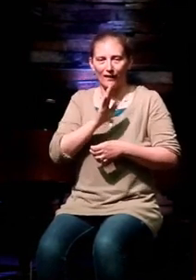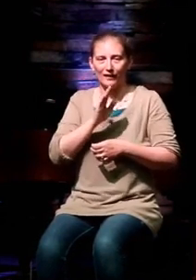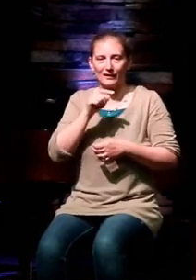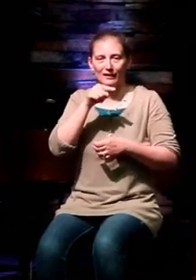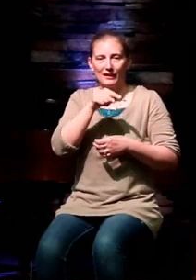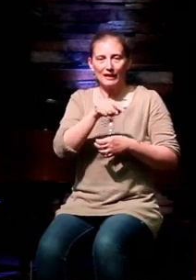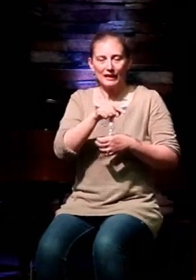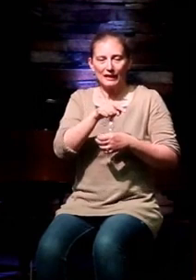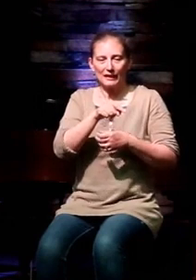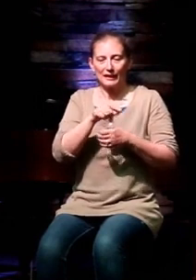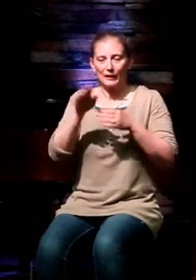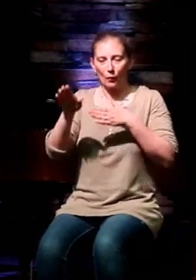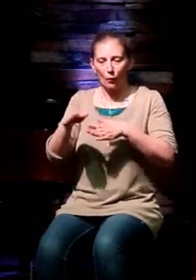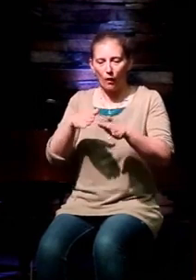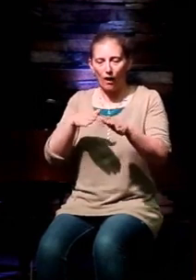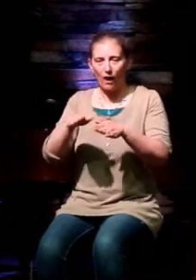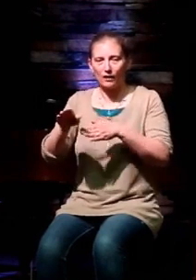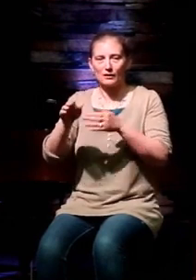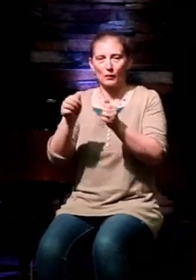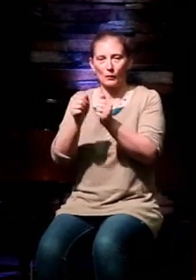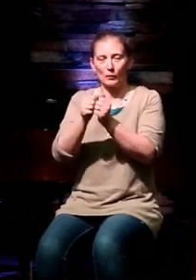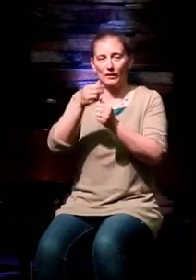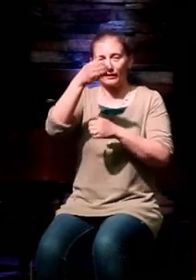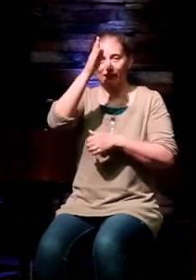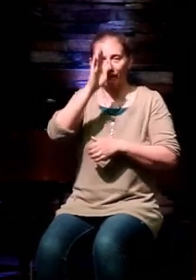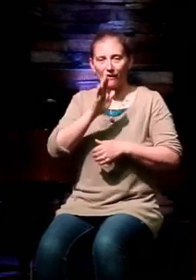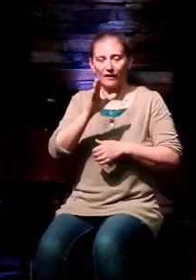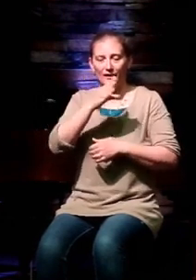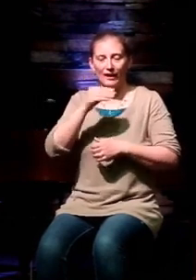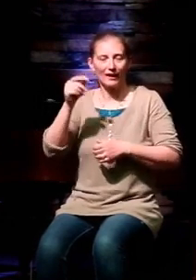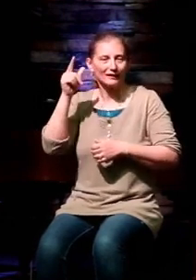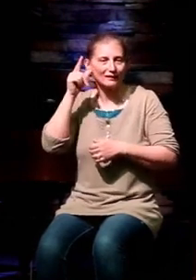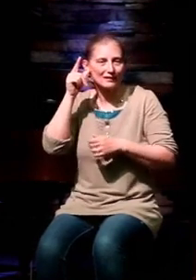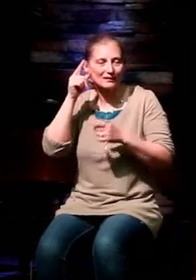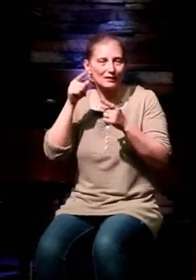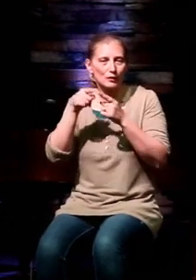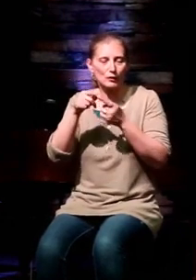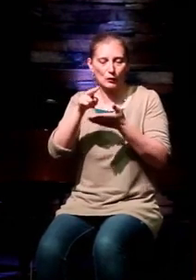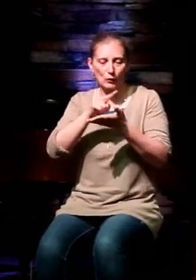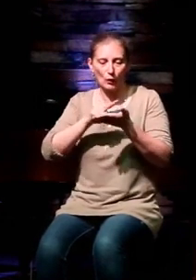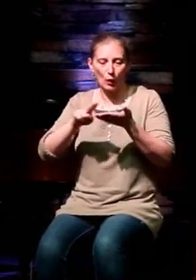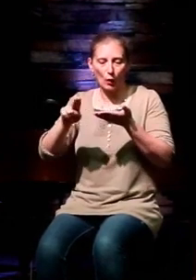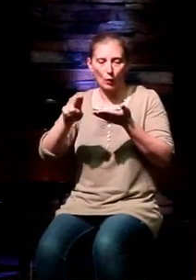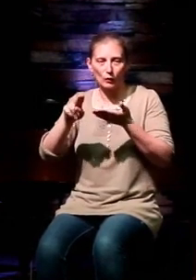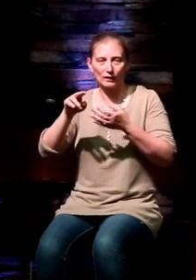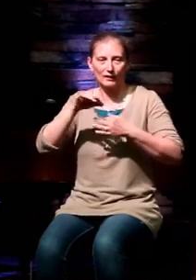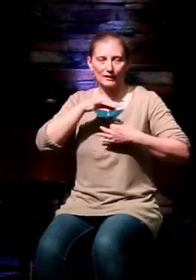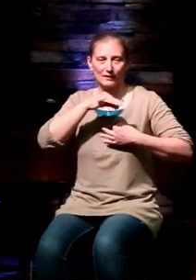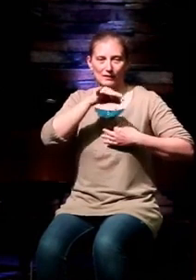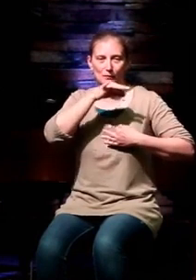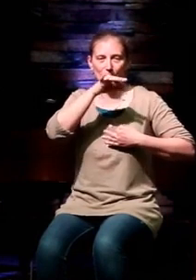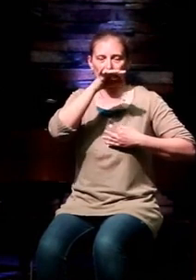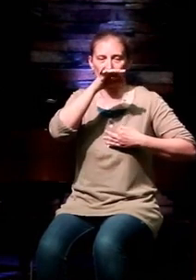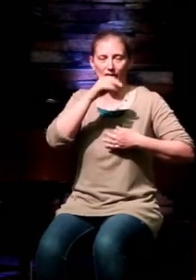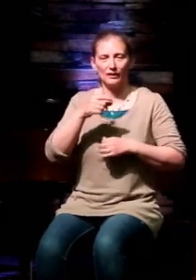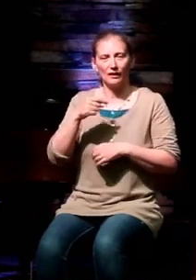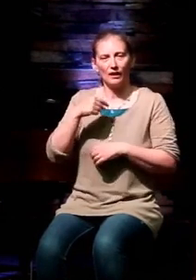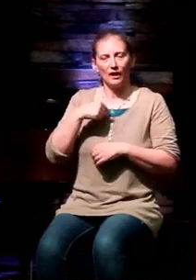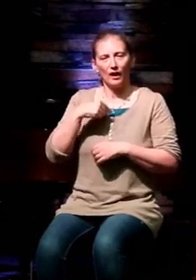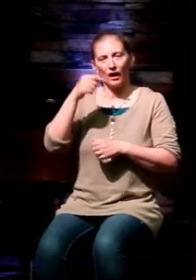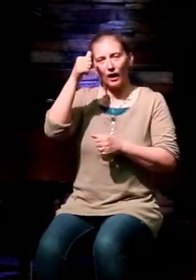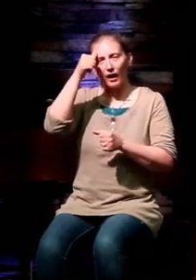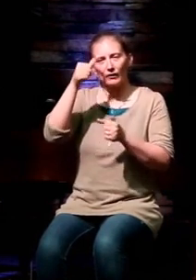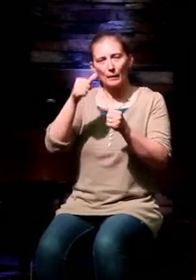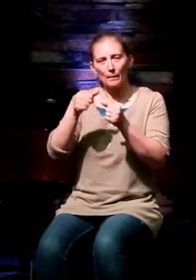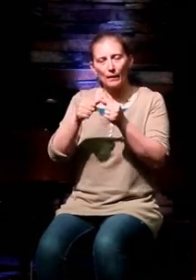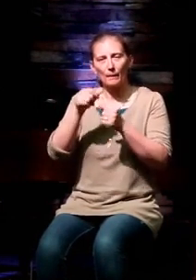life moment by moment, listening to the promptings of the Holy Spirit. And I'll never forget the story he told me about one day when he was in his